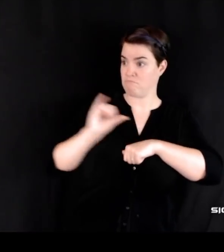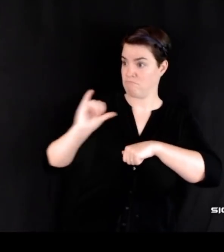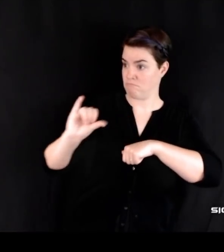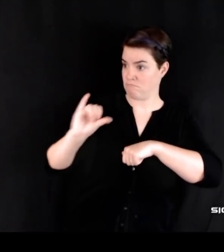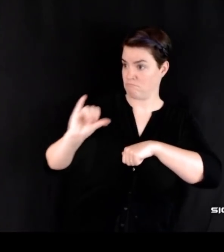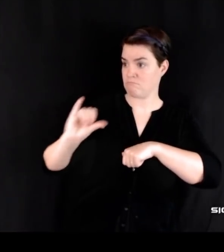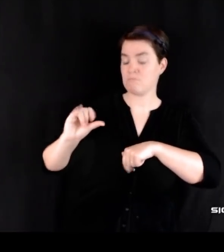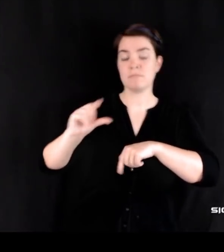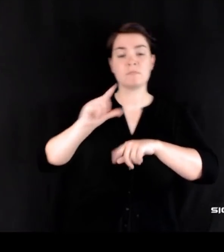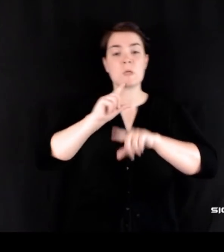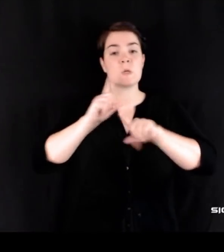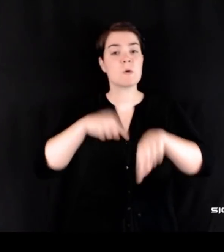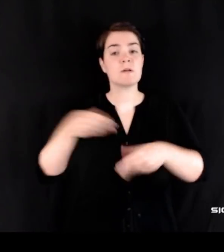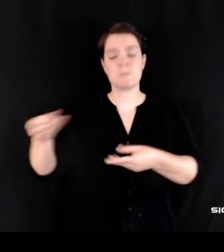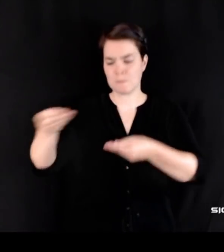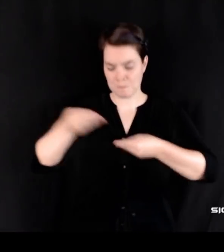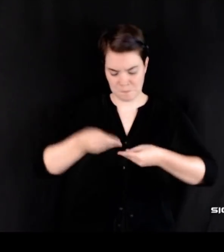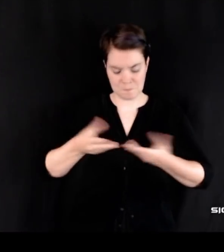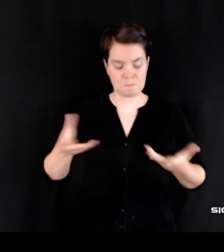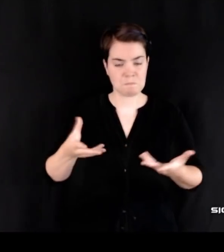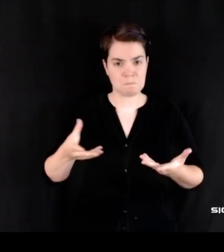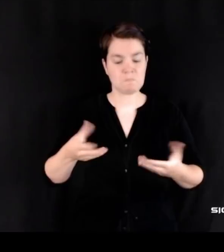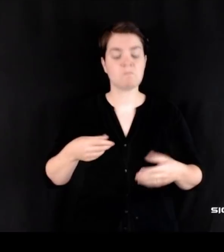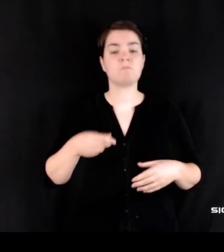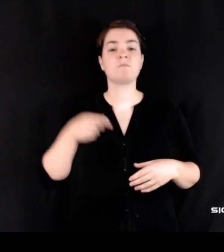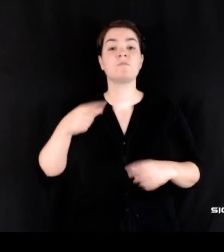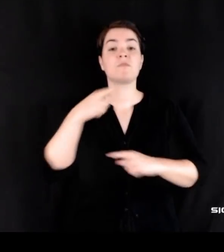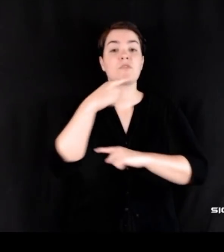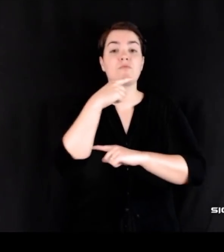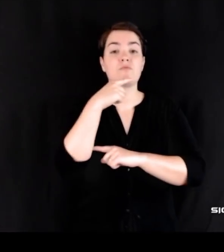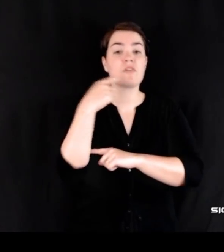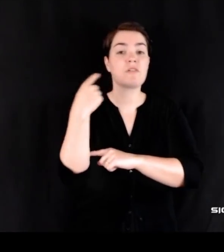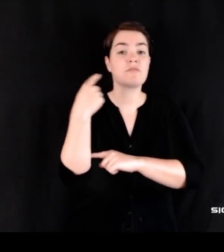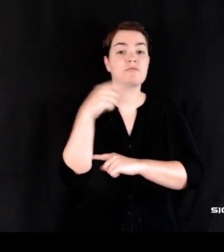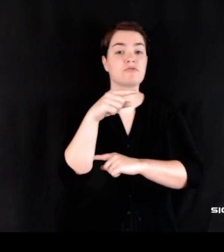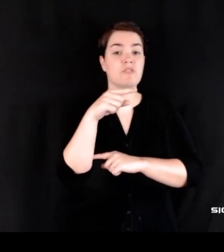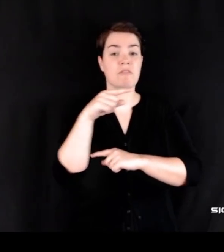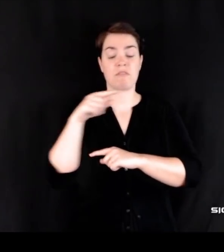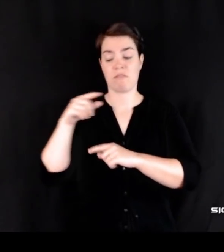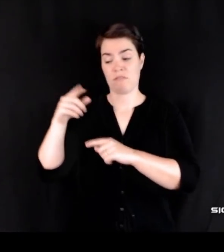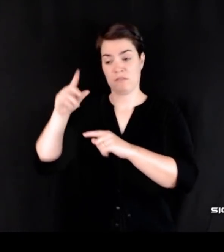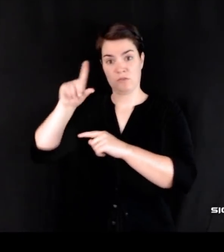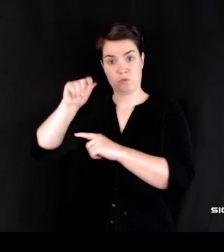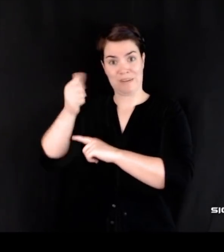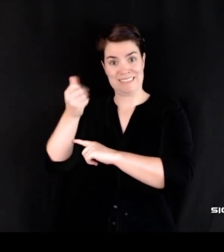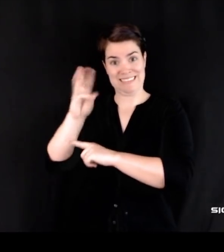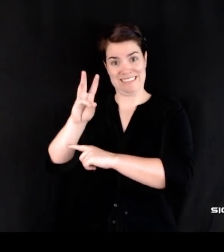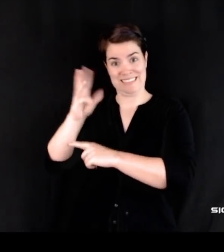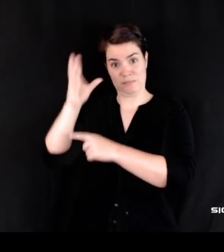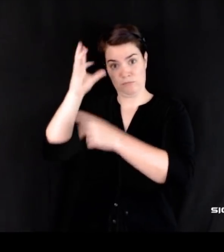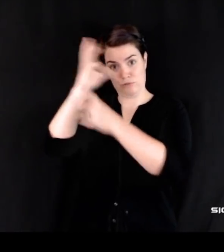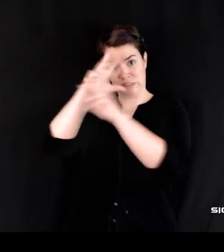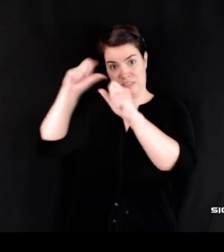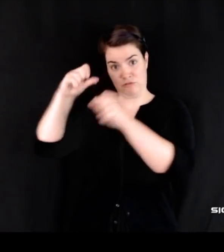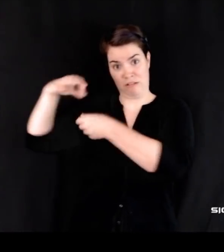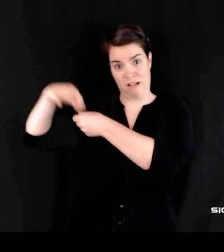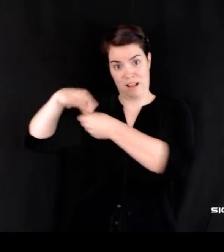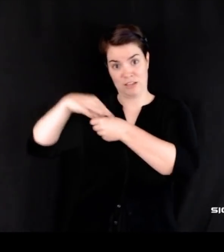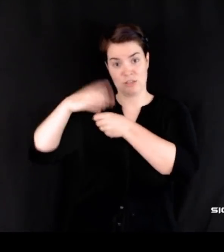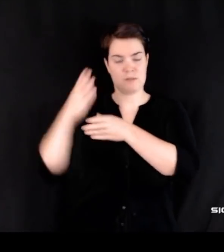The appointment order directed the office to investigate Russian interference in the 2016 presidential